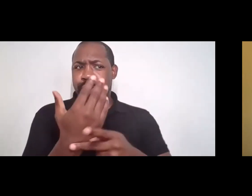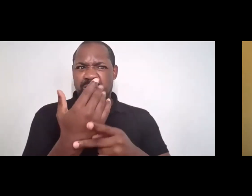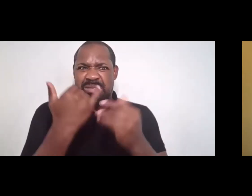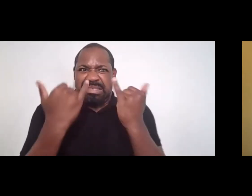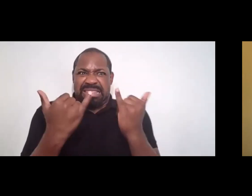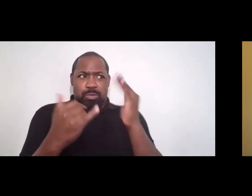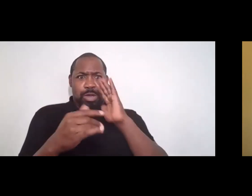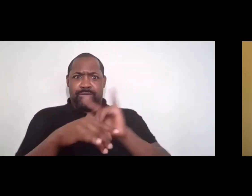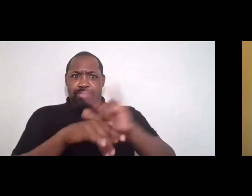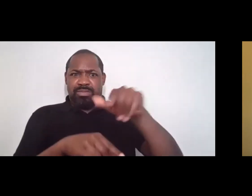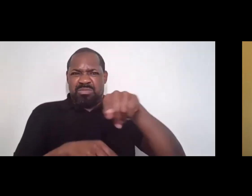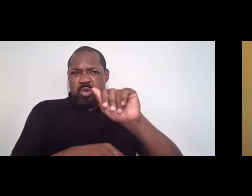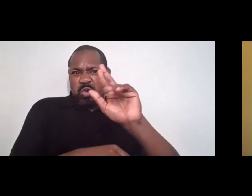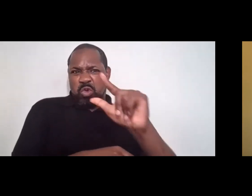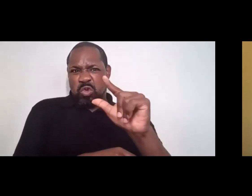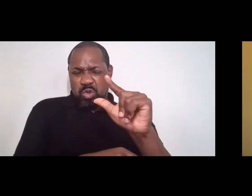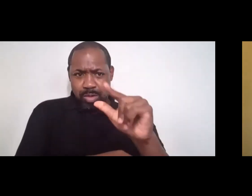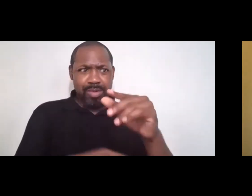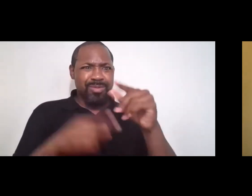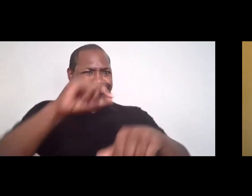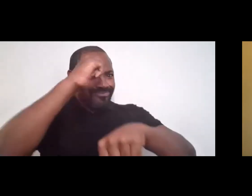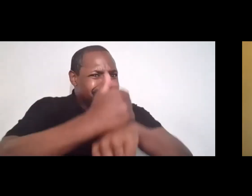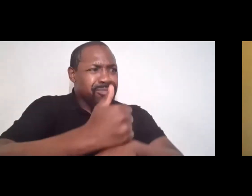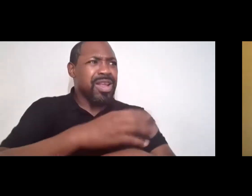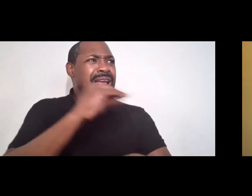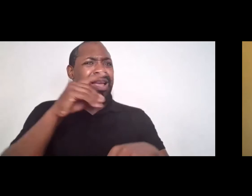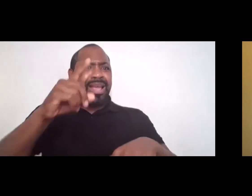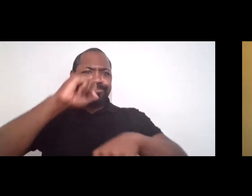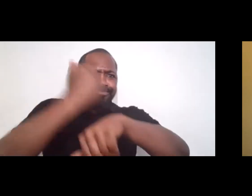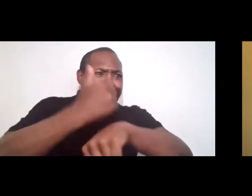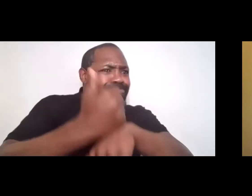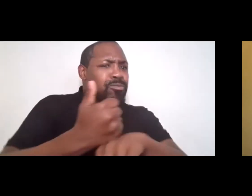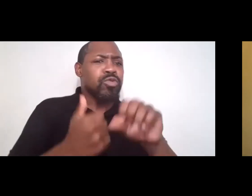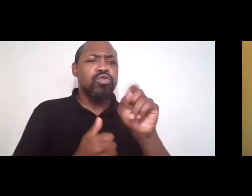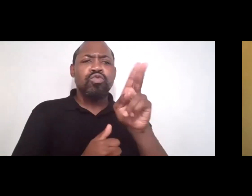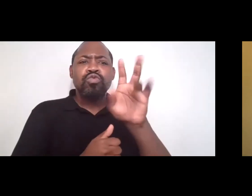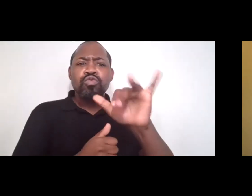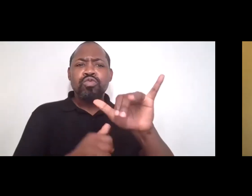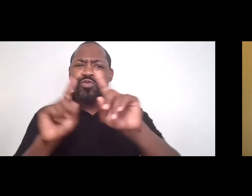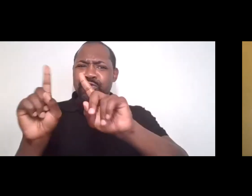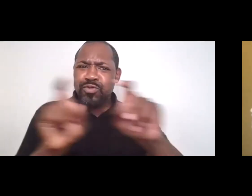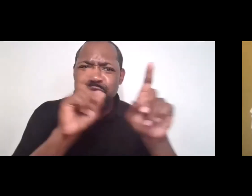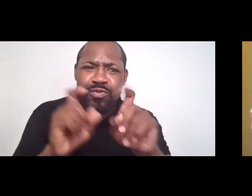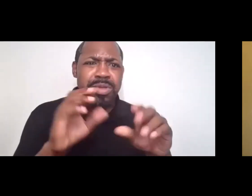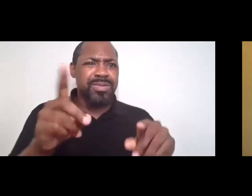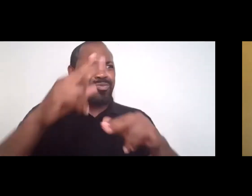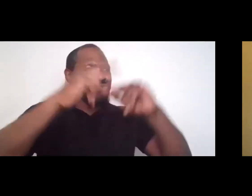Program, which will start officially in August. So in terms of setting that program up, just setting